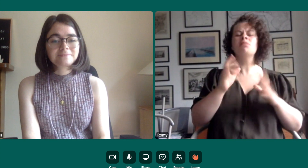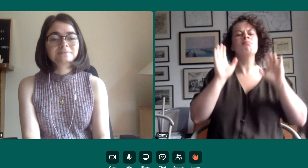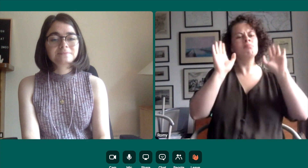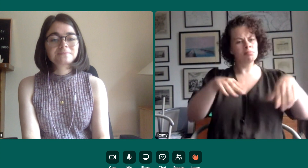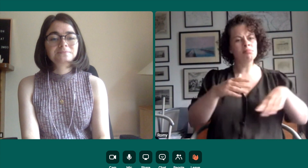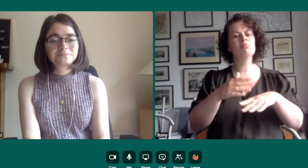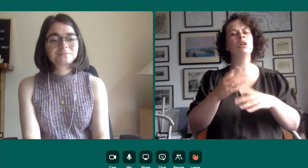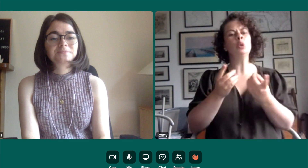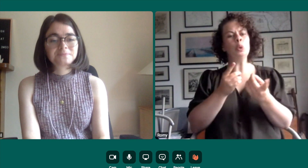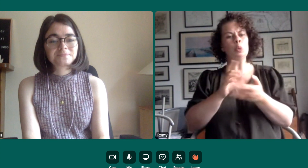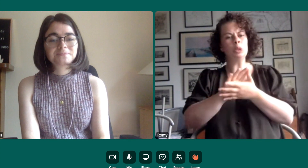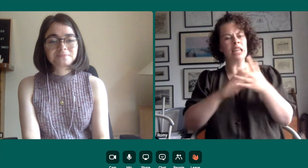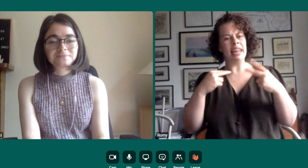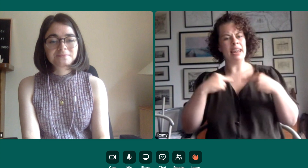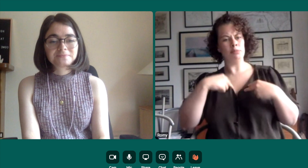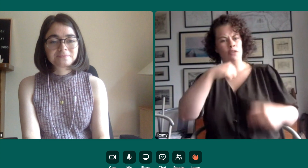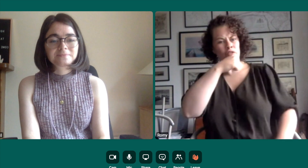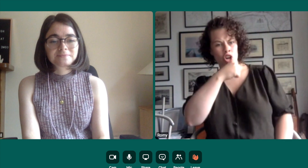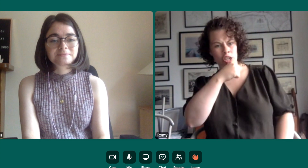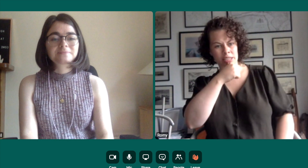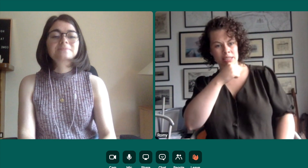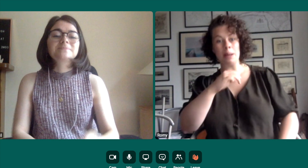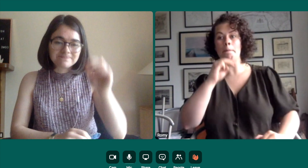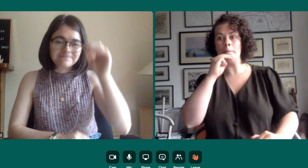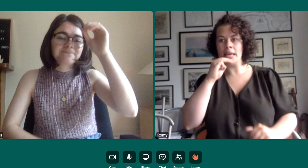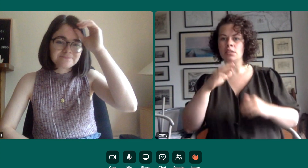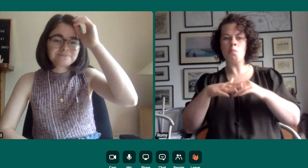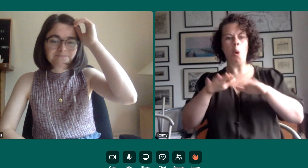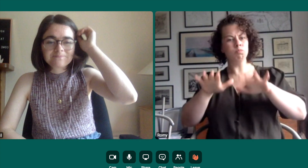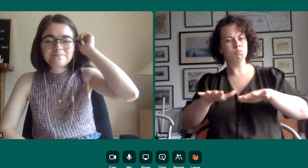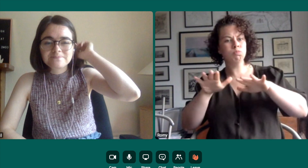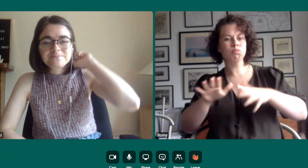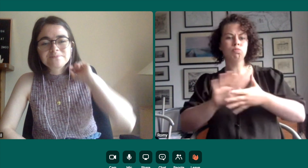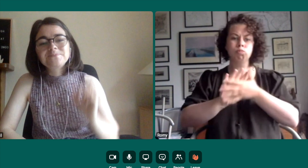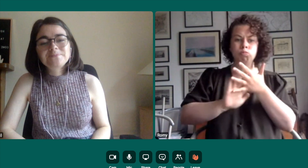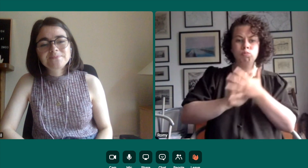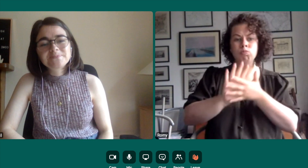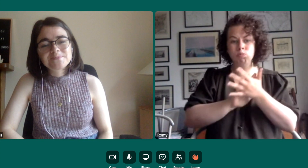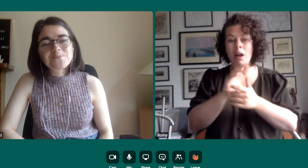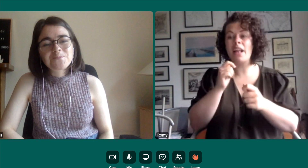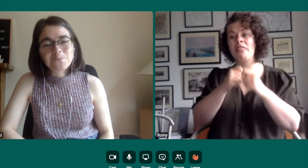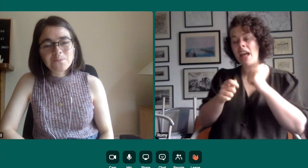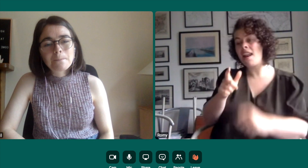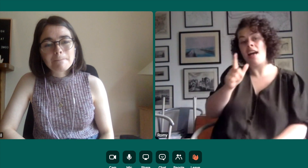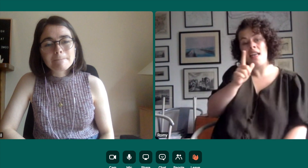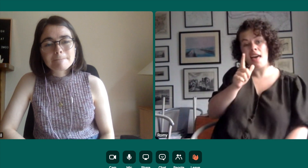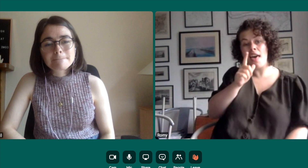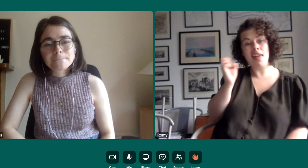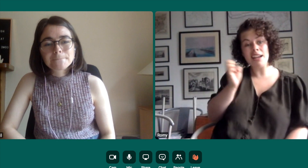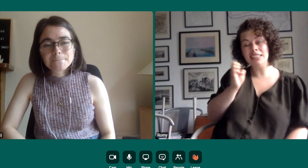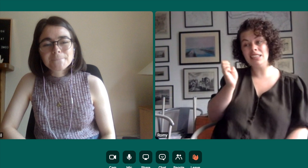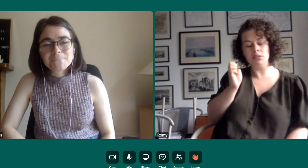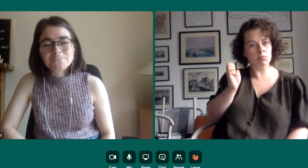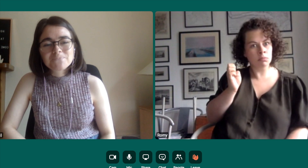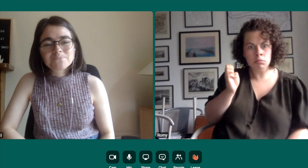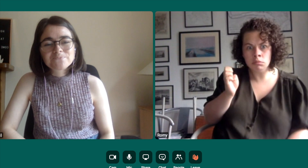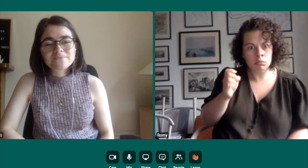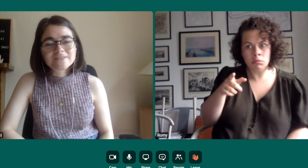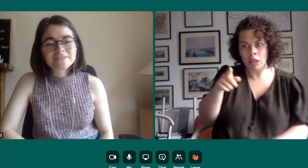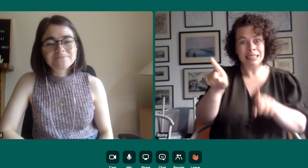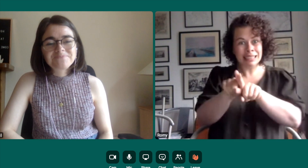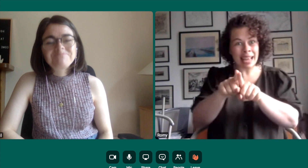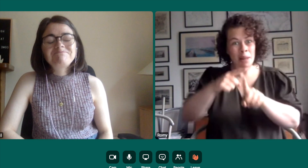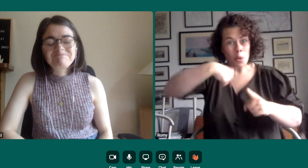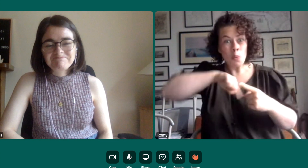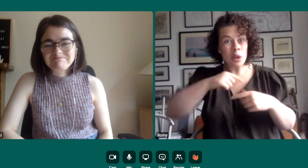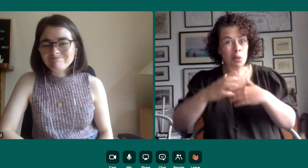it in sign language first to like slow ourselves down, to give ourselves the opportunity to then put it back in English. No, that was equally